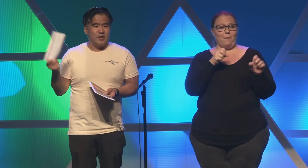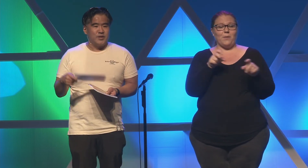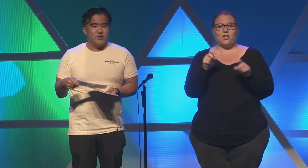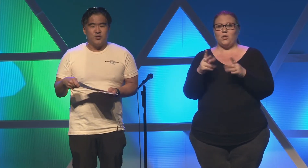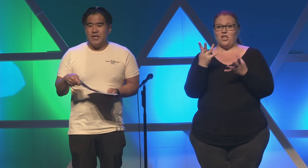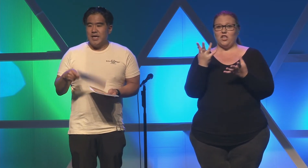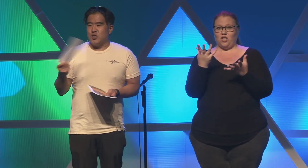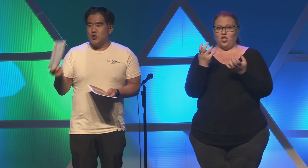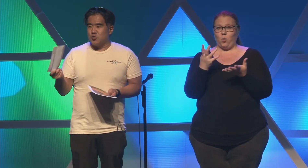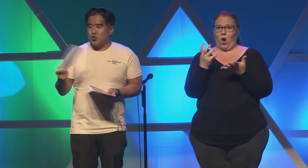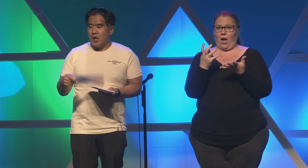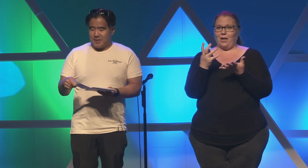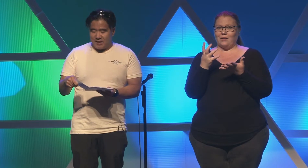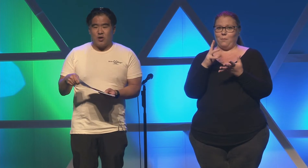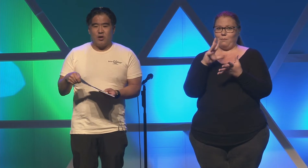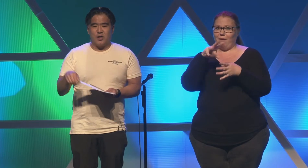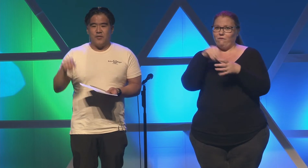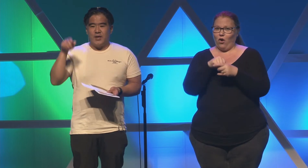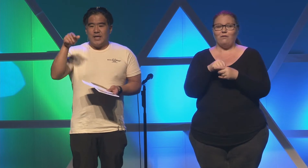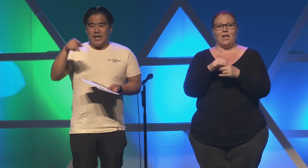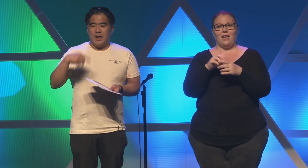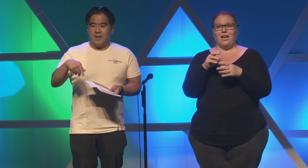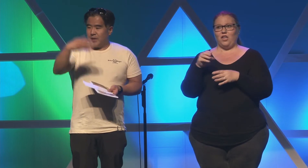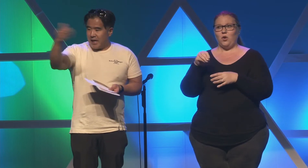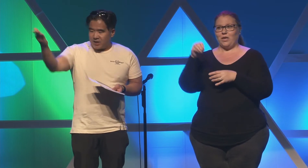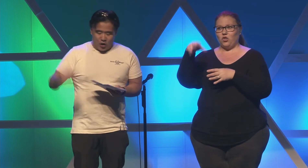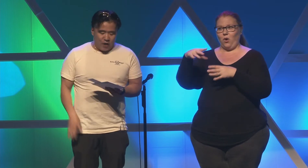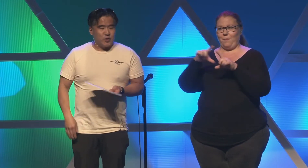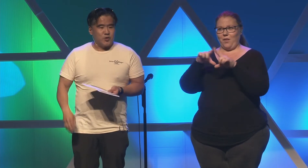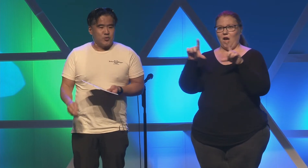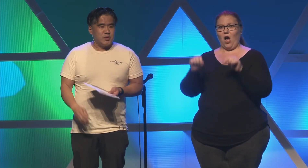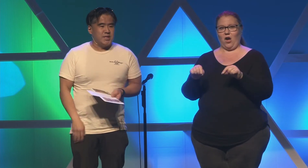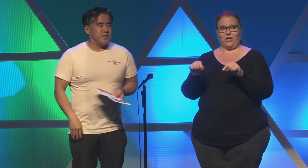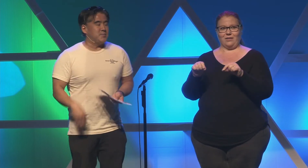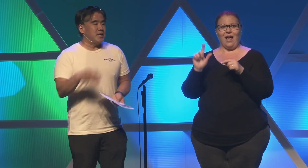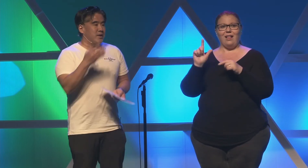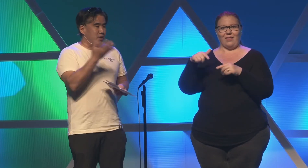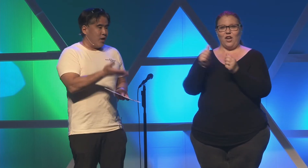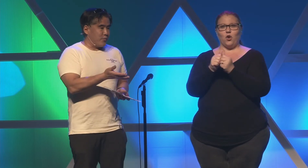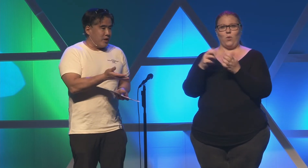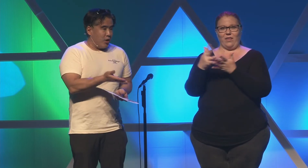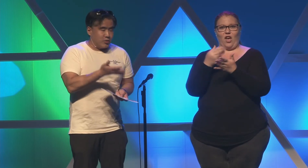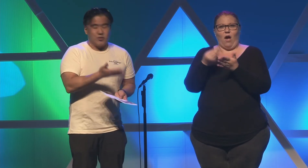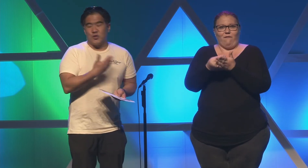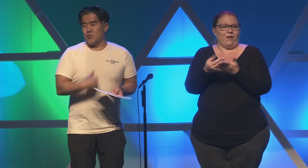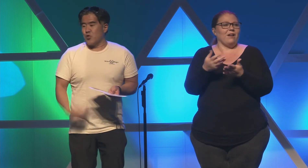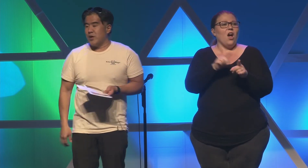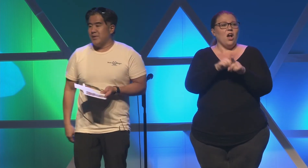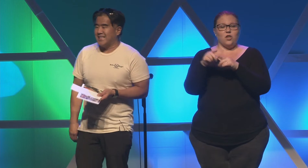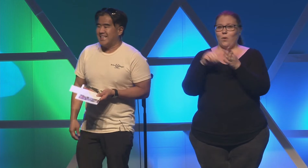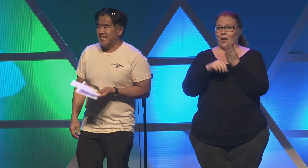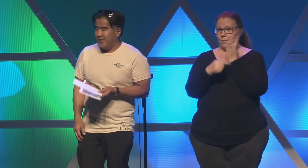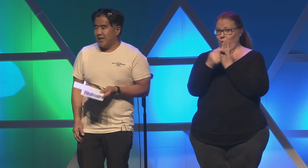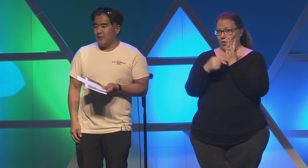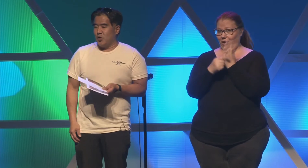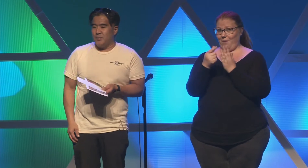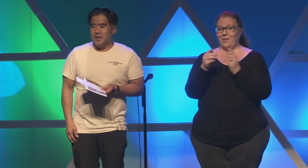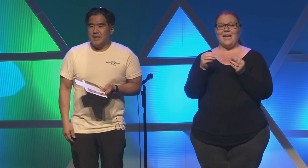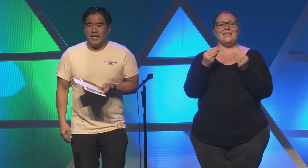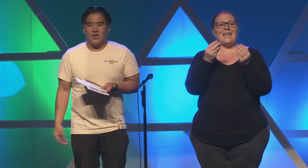of delve into. And you can drop these cards off as the offering is received. And speaking of the offering, also in your program is a